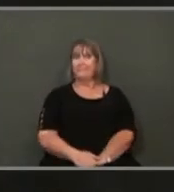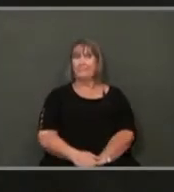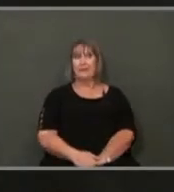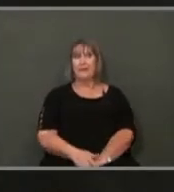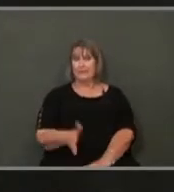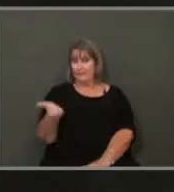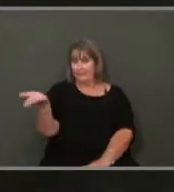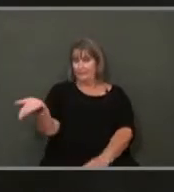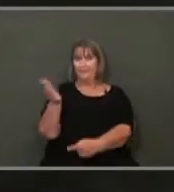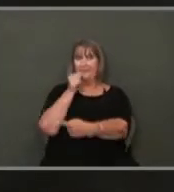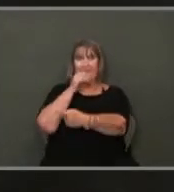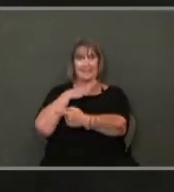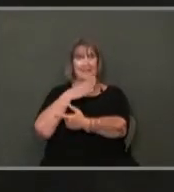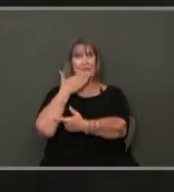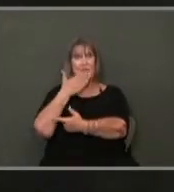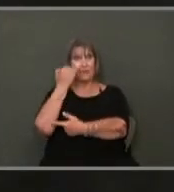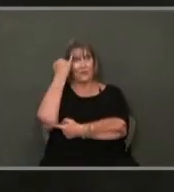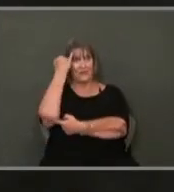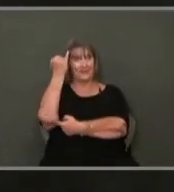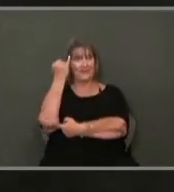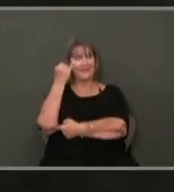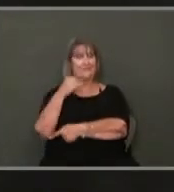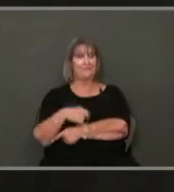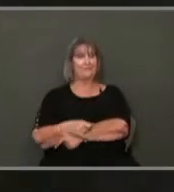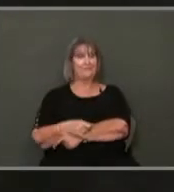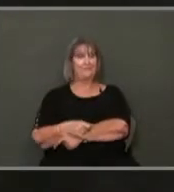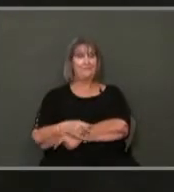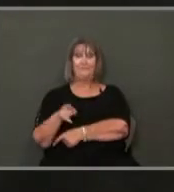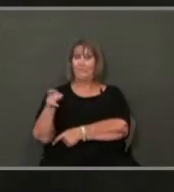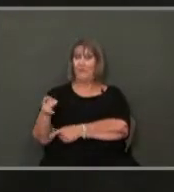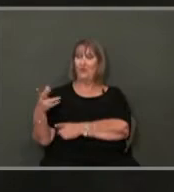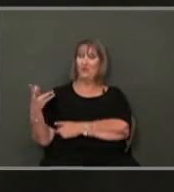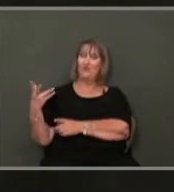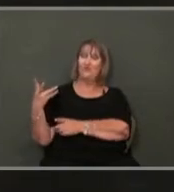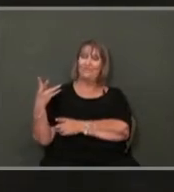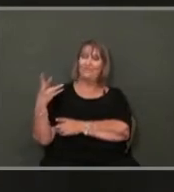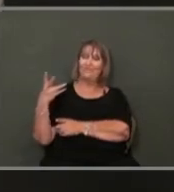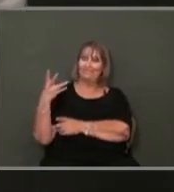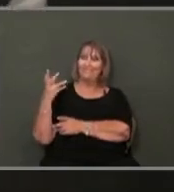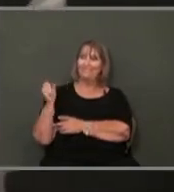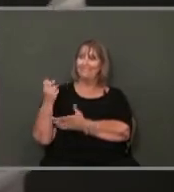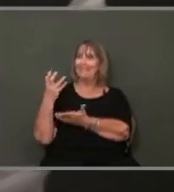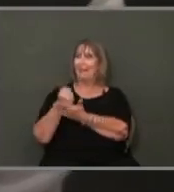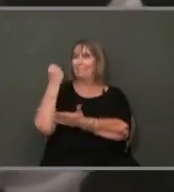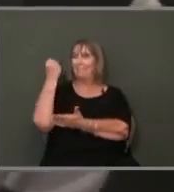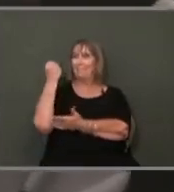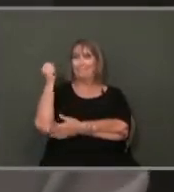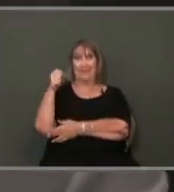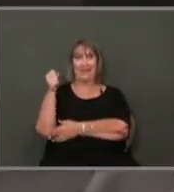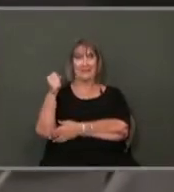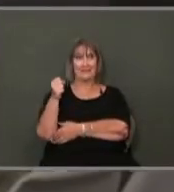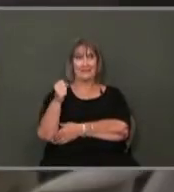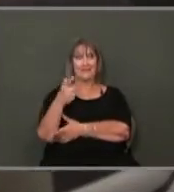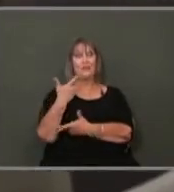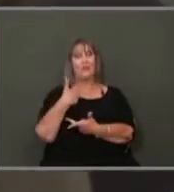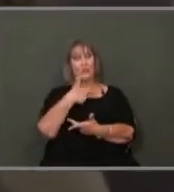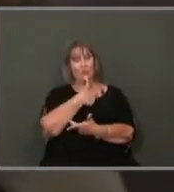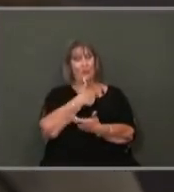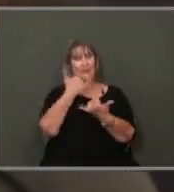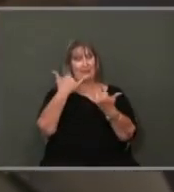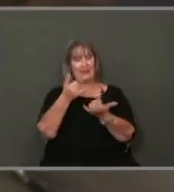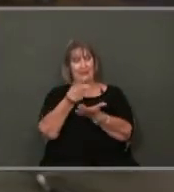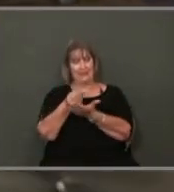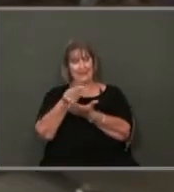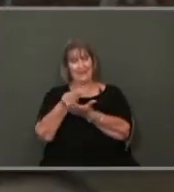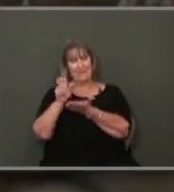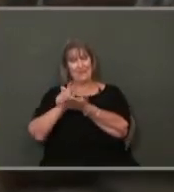lady. She's got some good ideas. And so that is, I think you've captured exactly what's being debated, right? Do we make an initial investment on